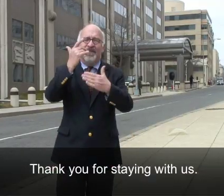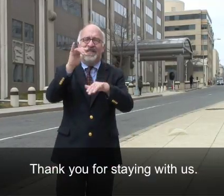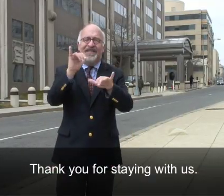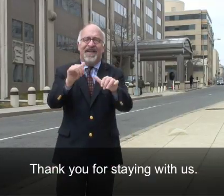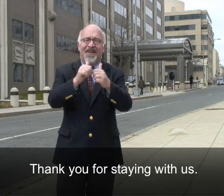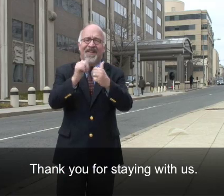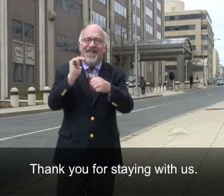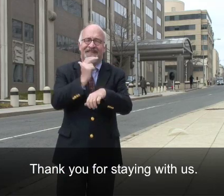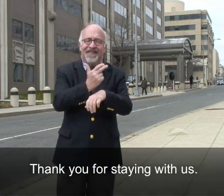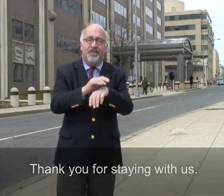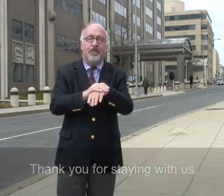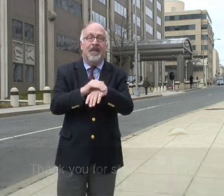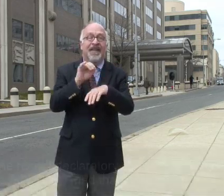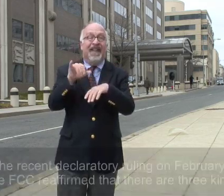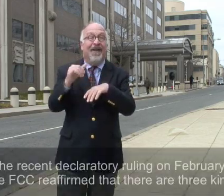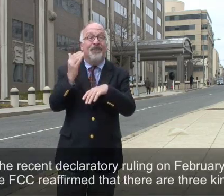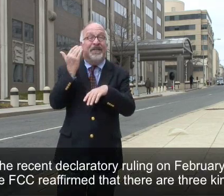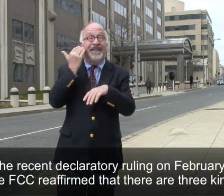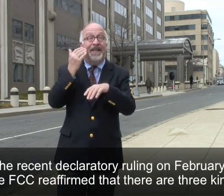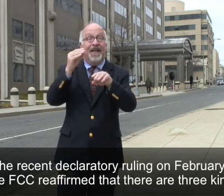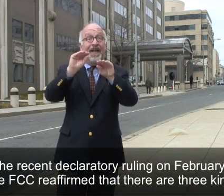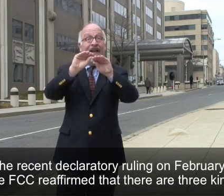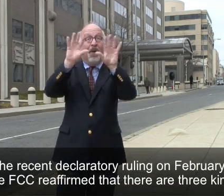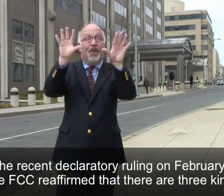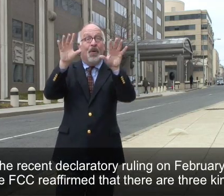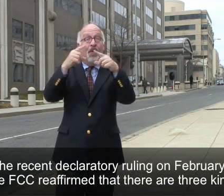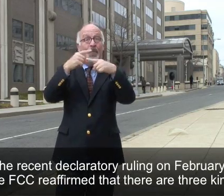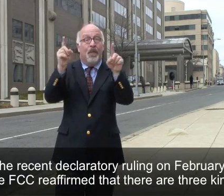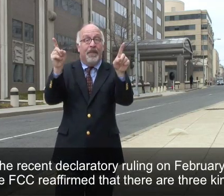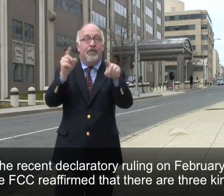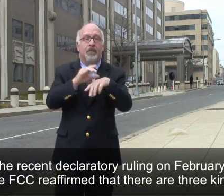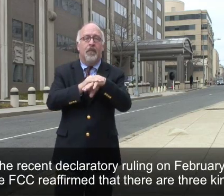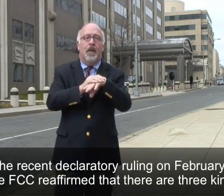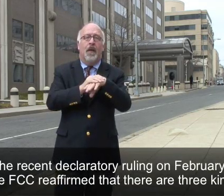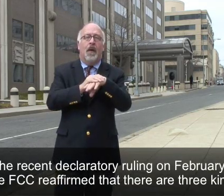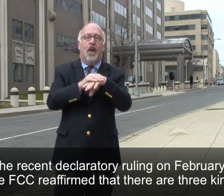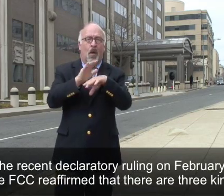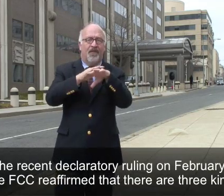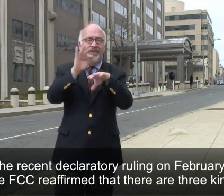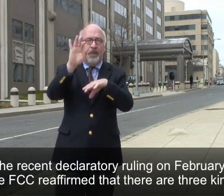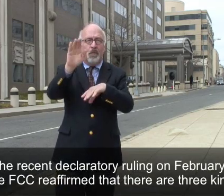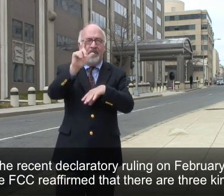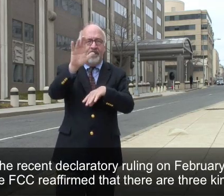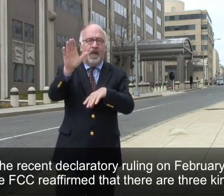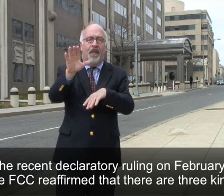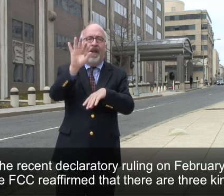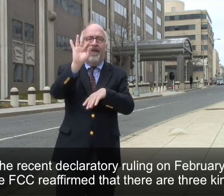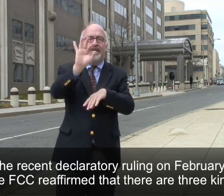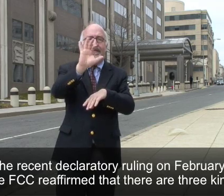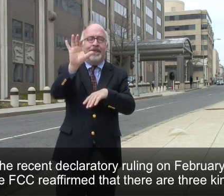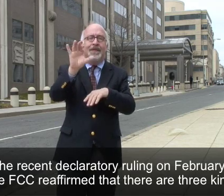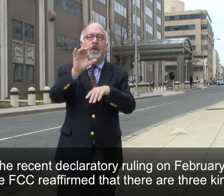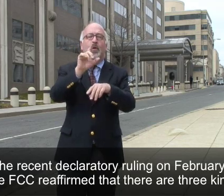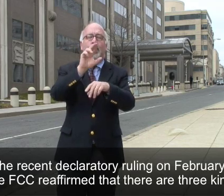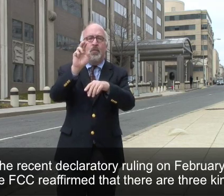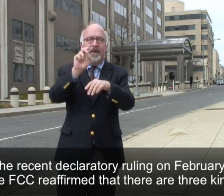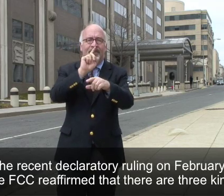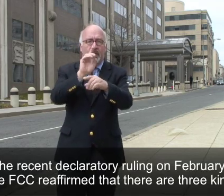Thank you for staying with us. In the recent declaratory ruling on February 25th, the